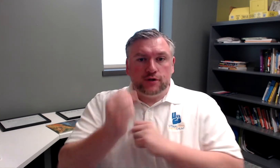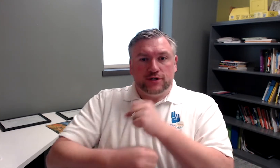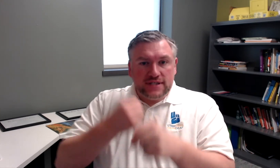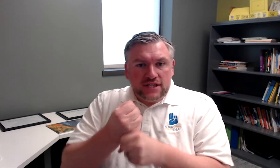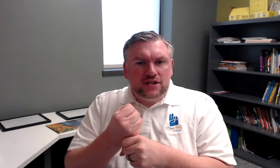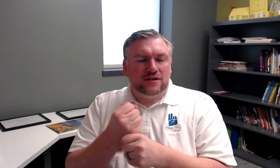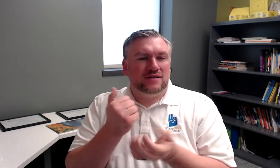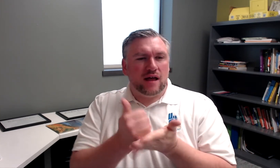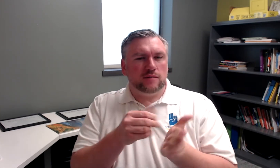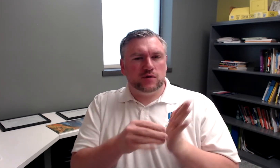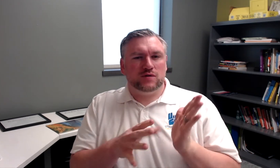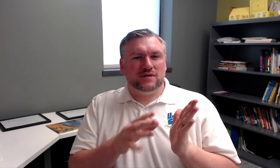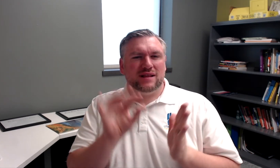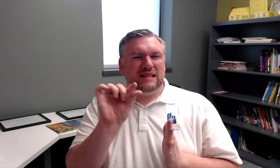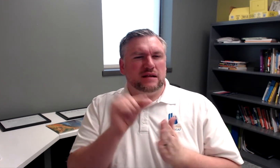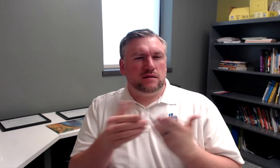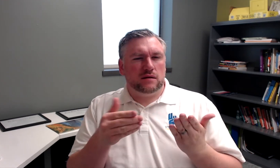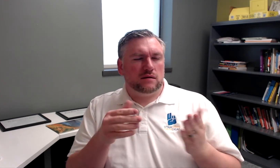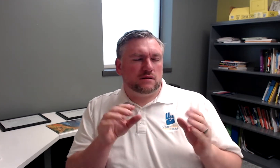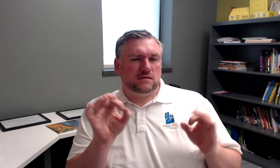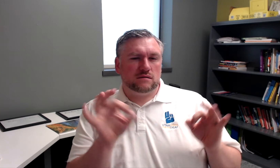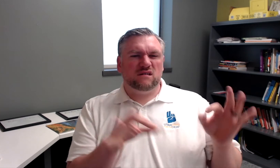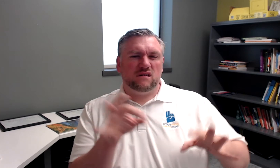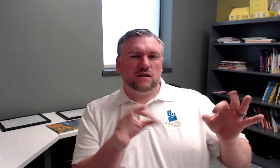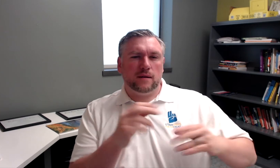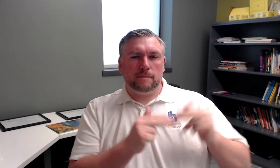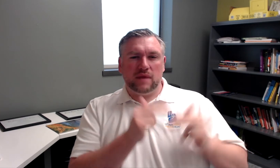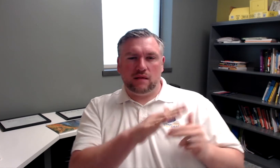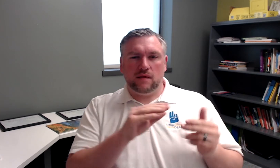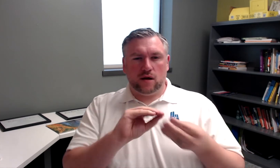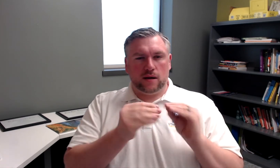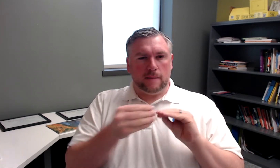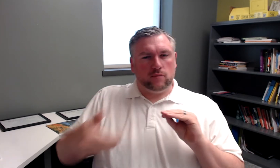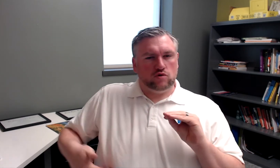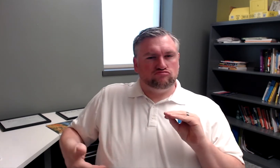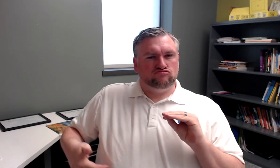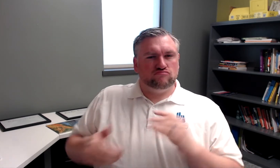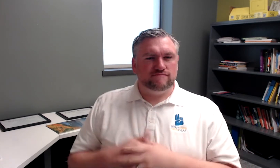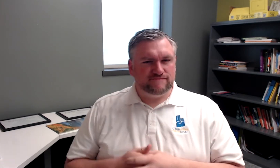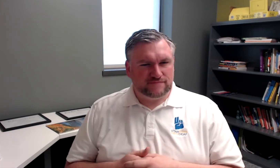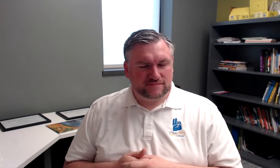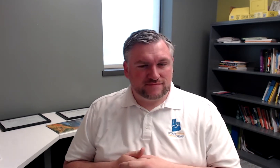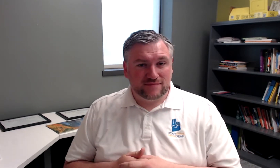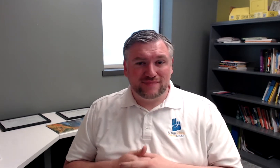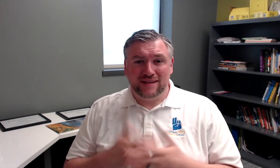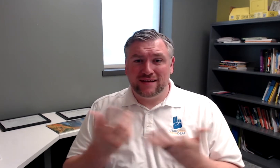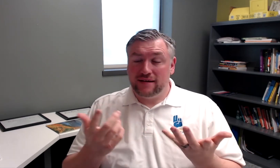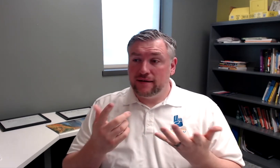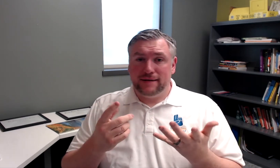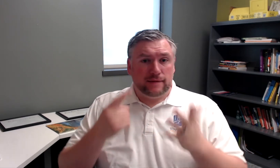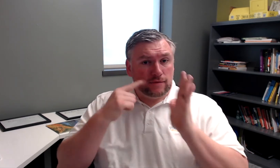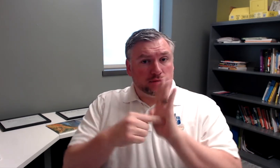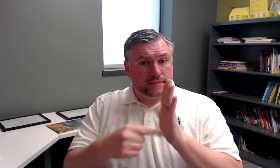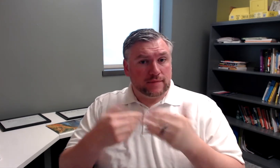talking about numbers and years. And you can help students with little ways to build their number sense. For